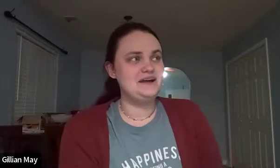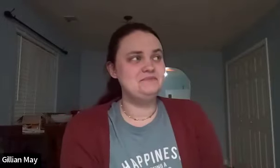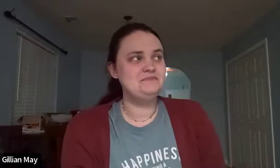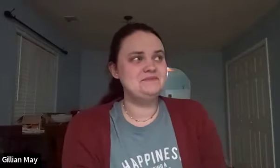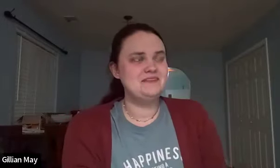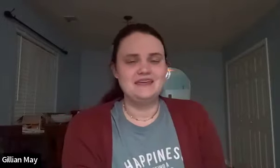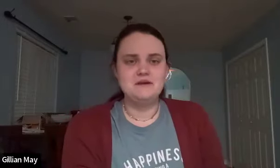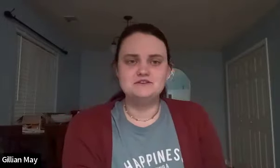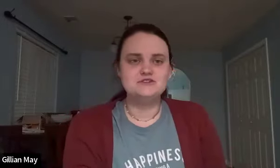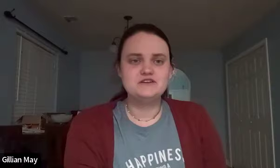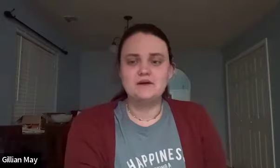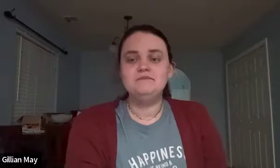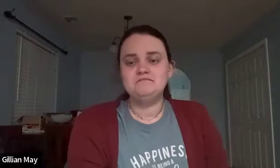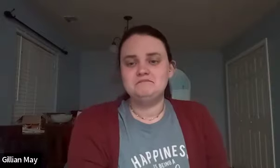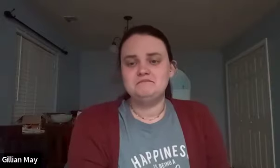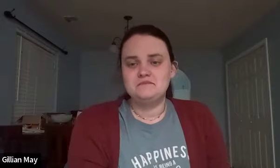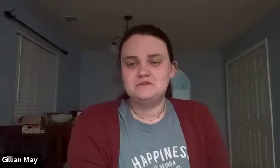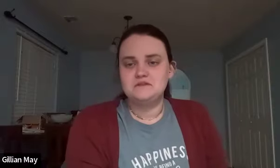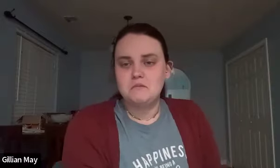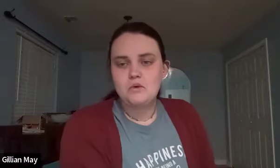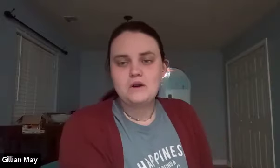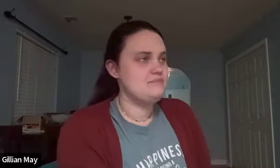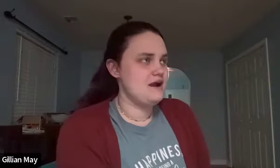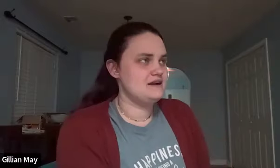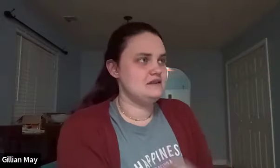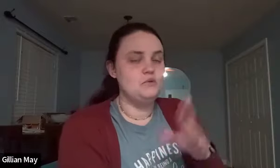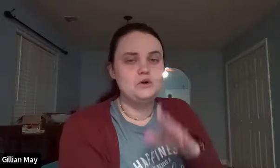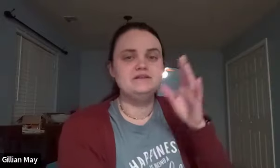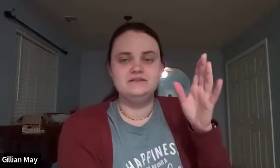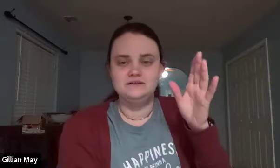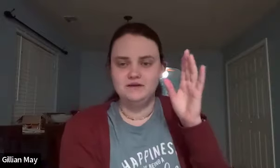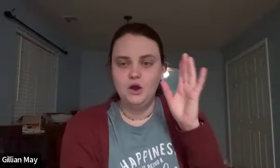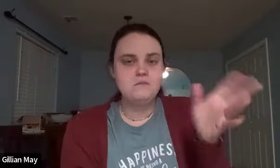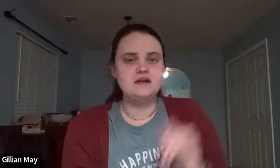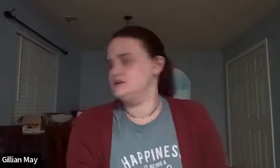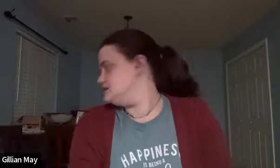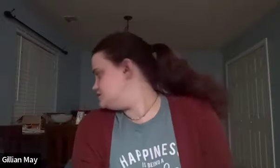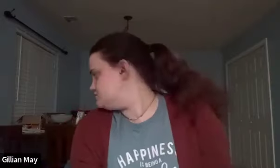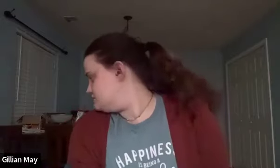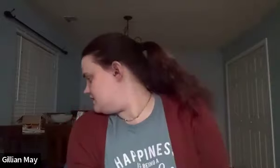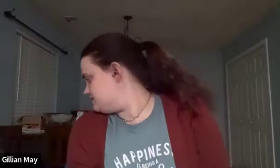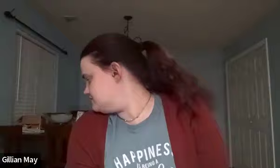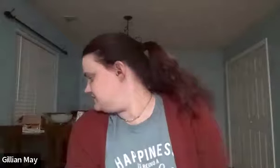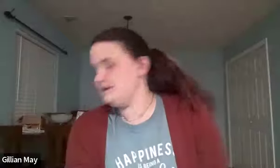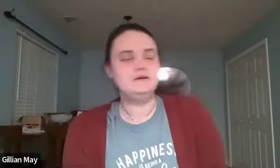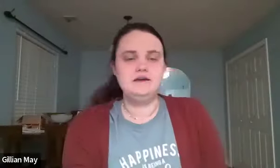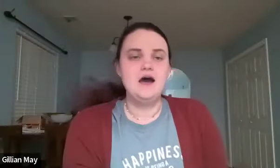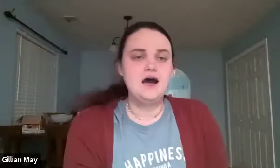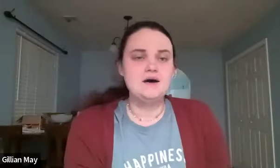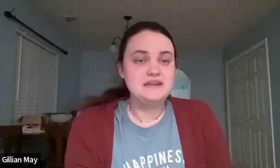But you made me lose my train of thought. The more I practice, the more, oh my goodness, you threw me off completely.